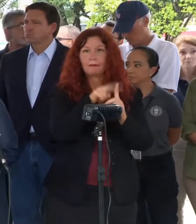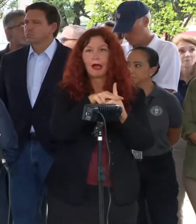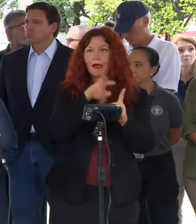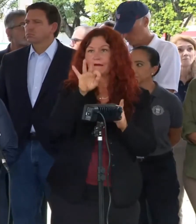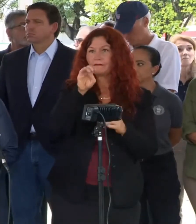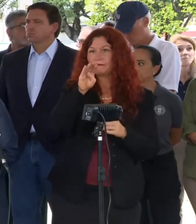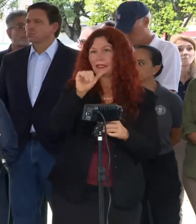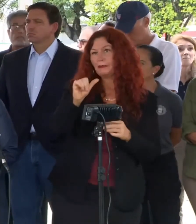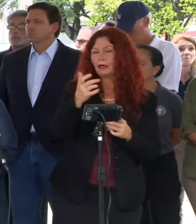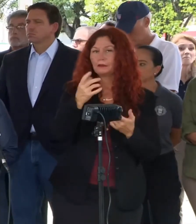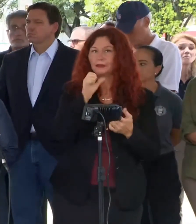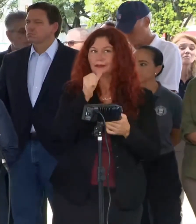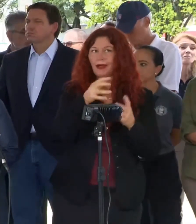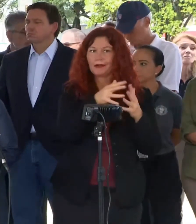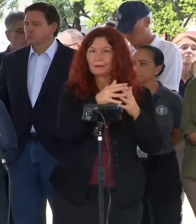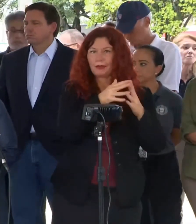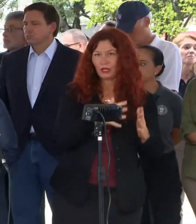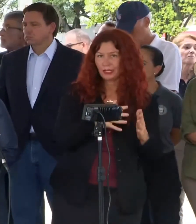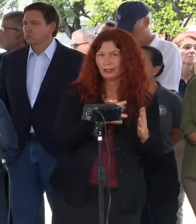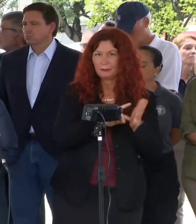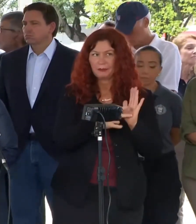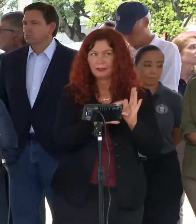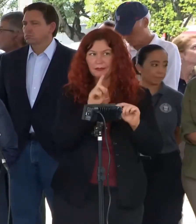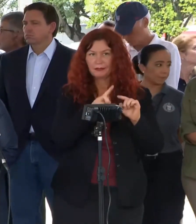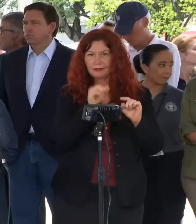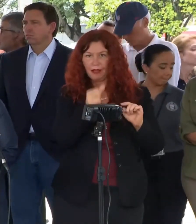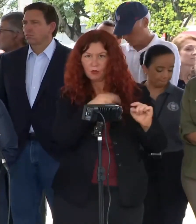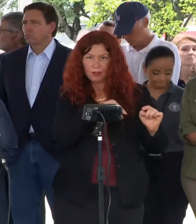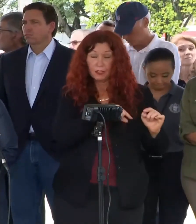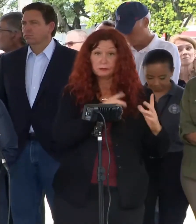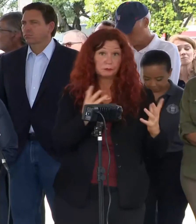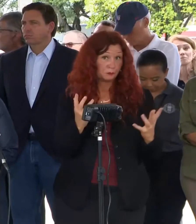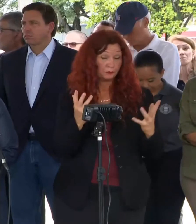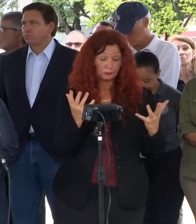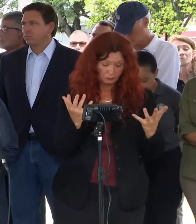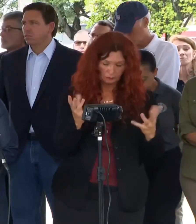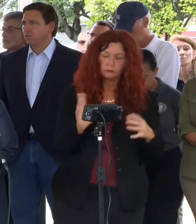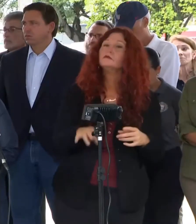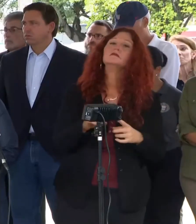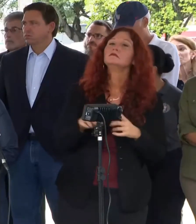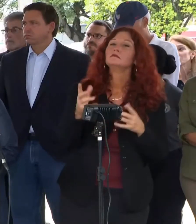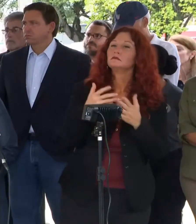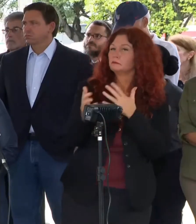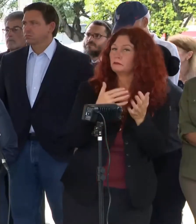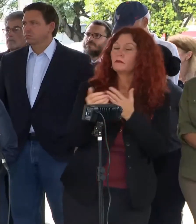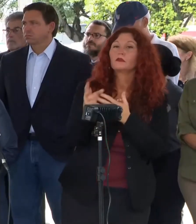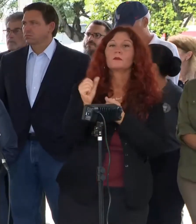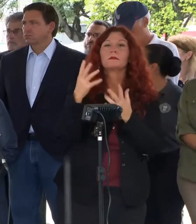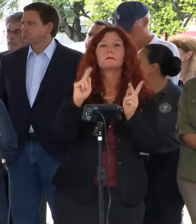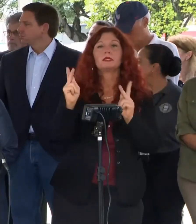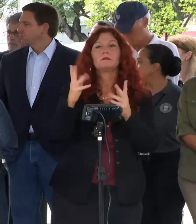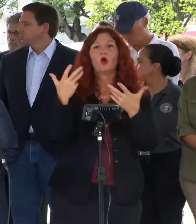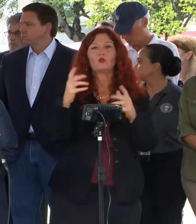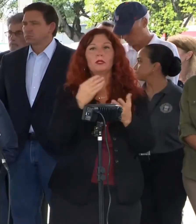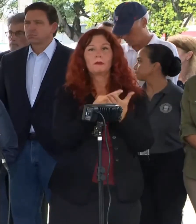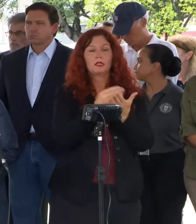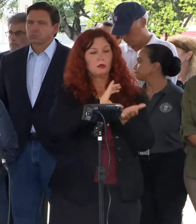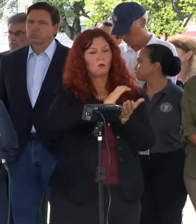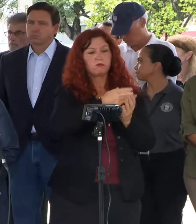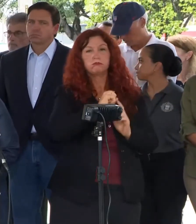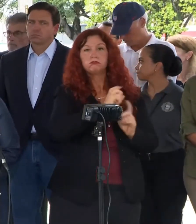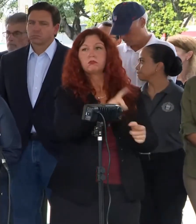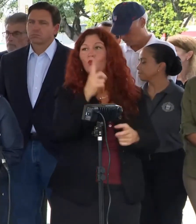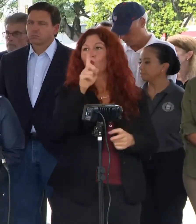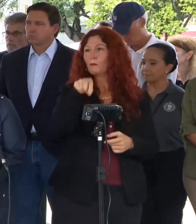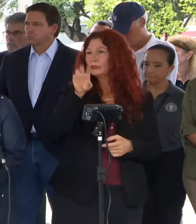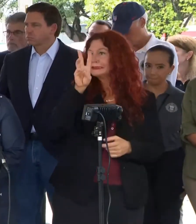us, because of the outpouring of incredible support, $1.6 million already donated, we are making sure that everybody who needs